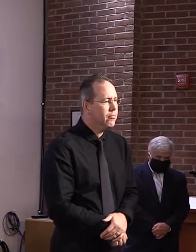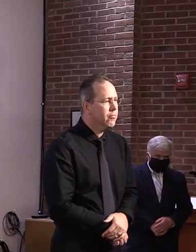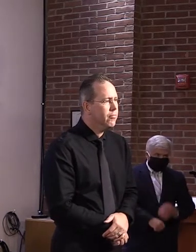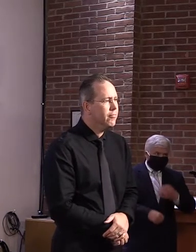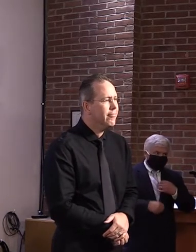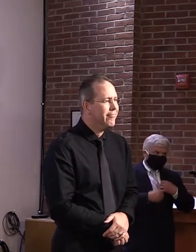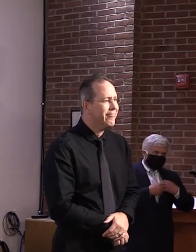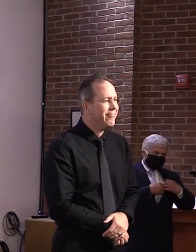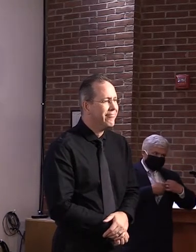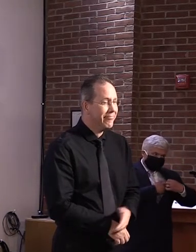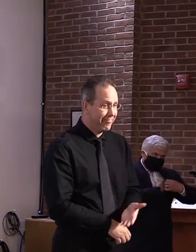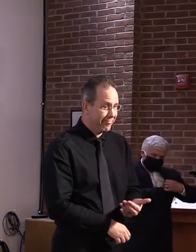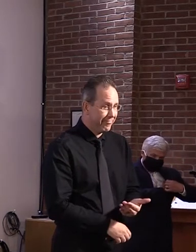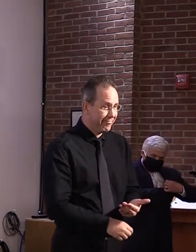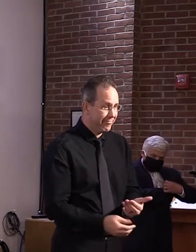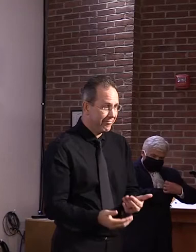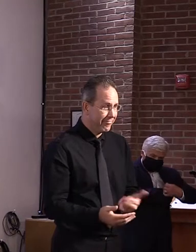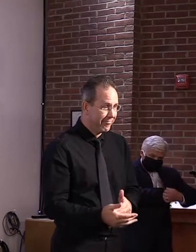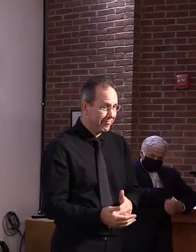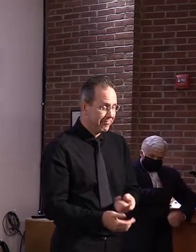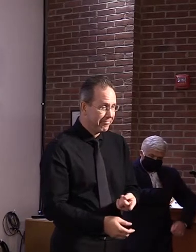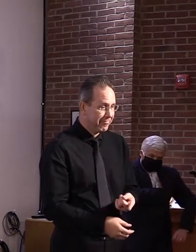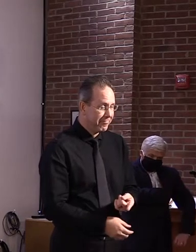Lisa, the AP.